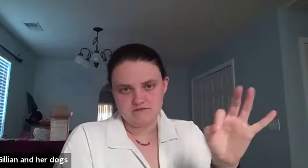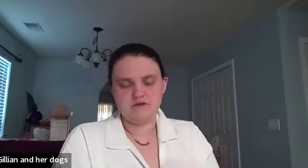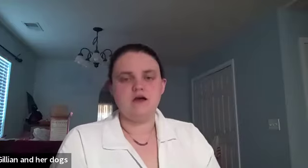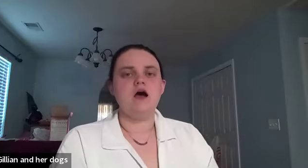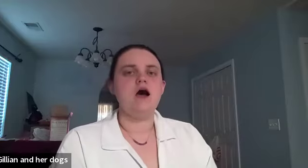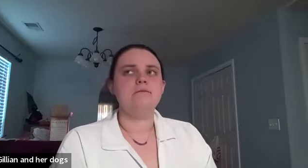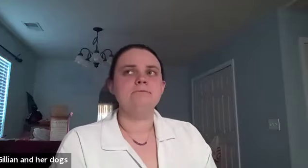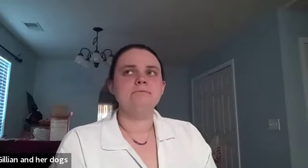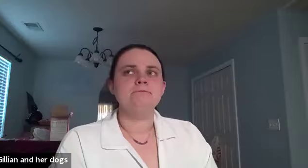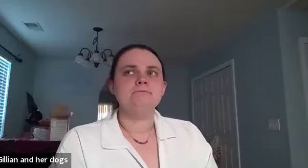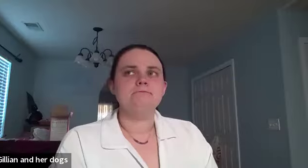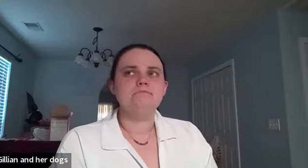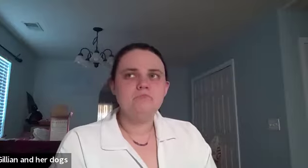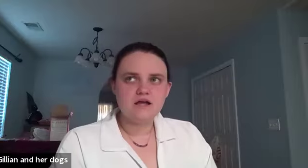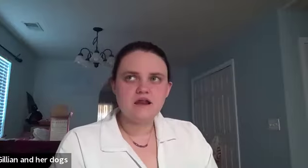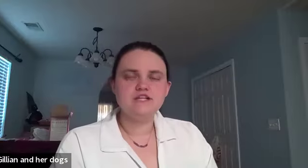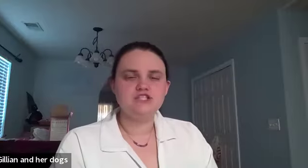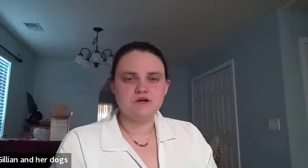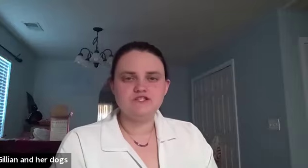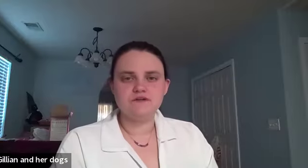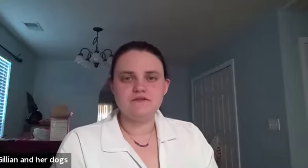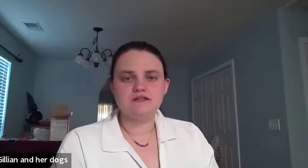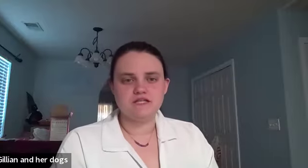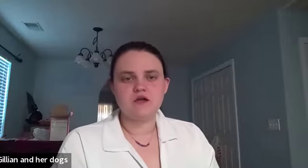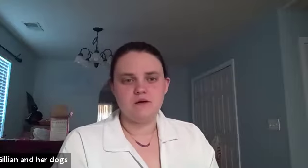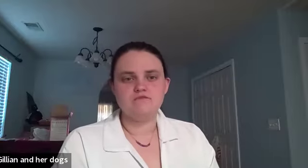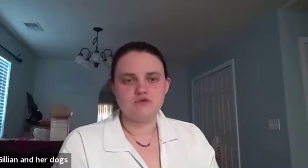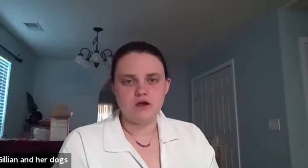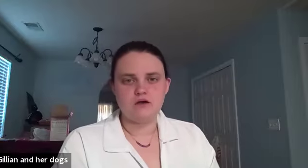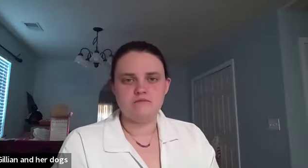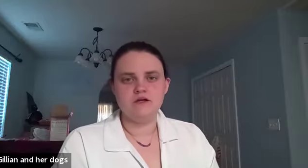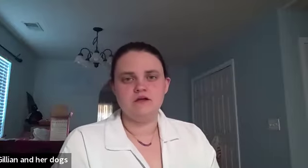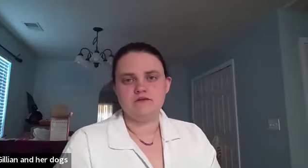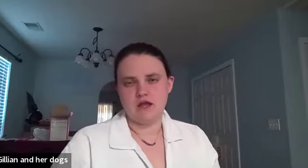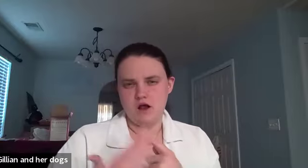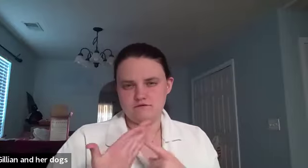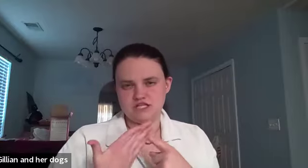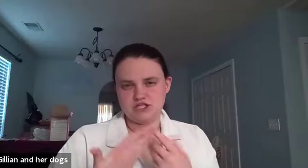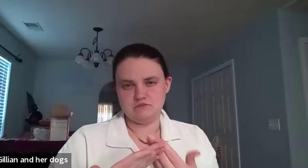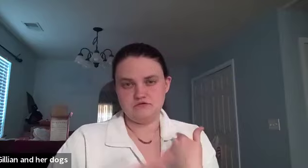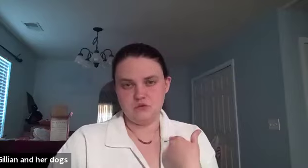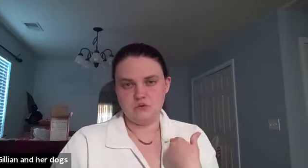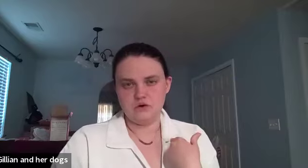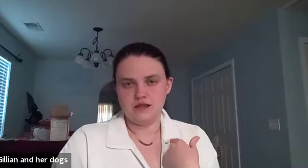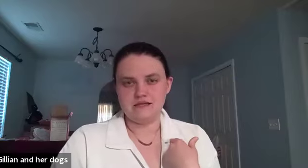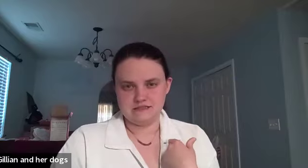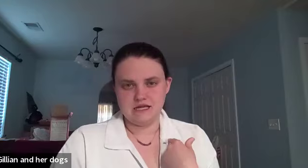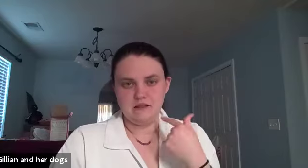GF. Um, but I do also feel that does come from that conversation before and saying